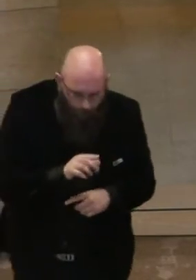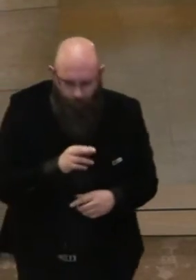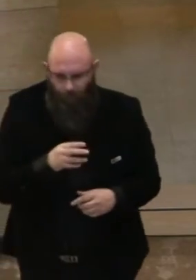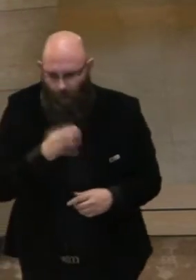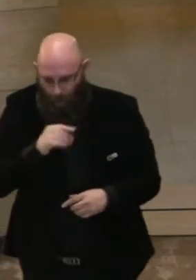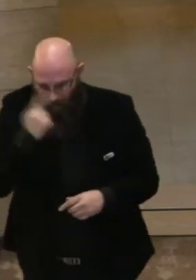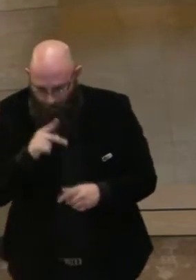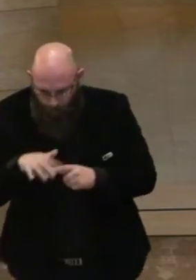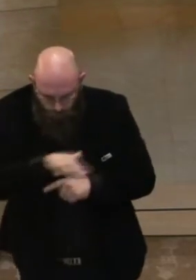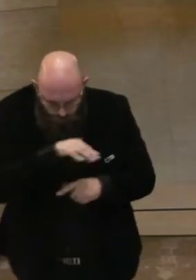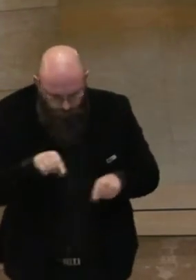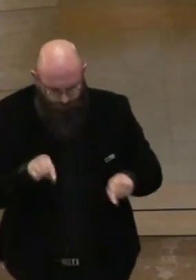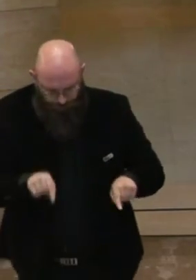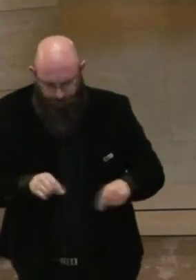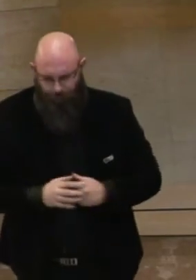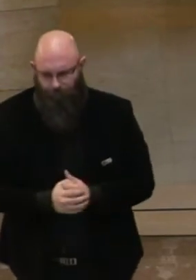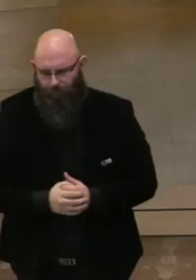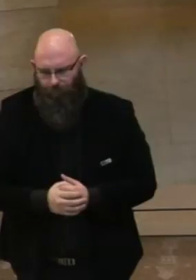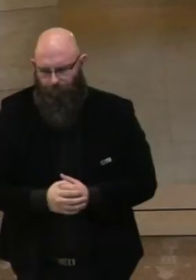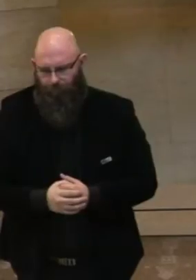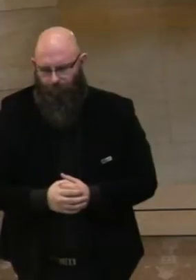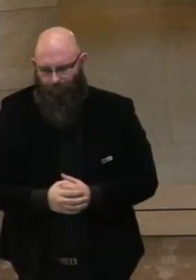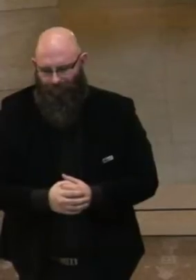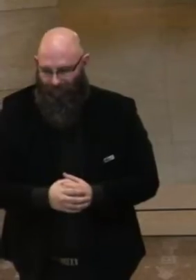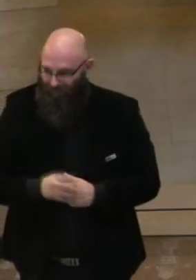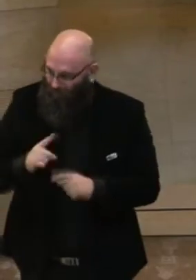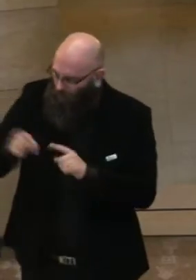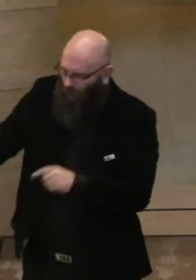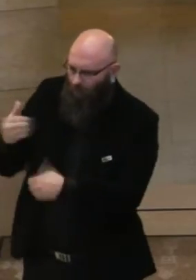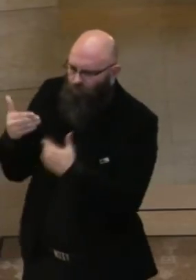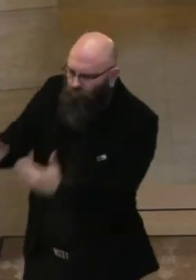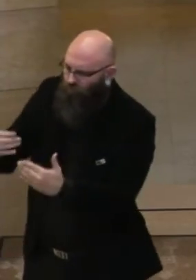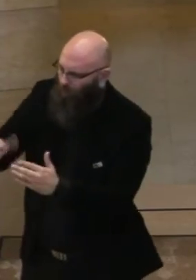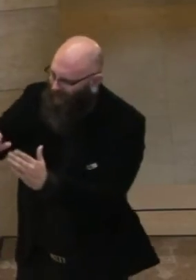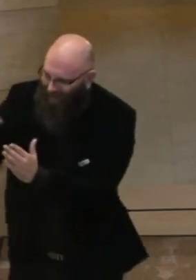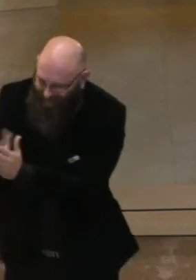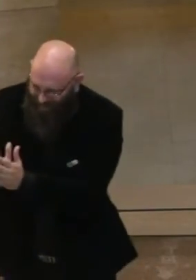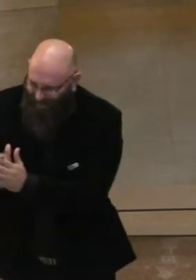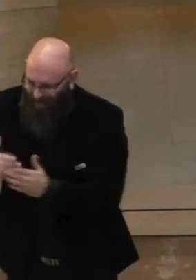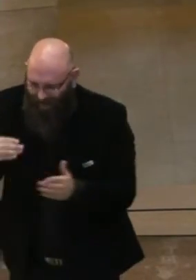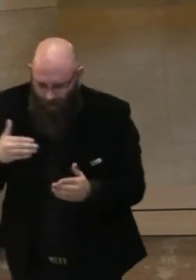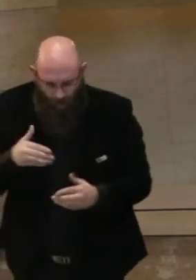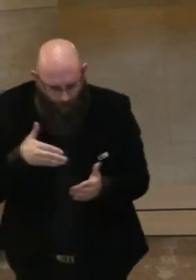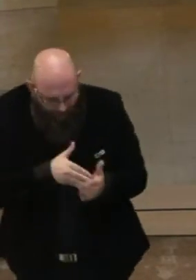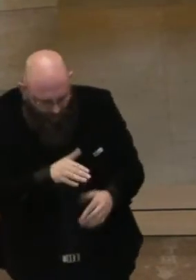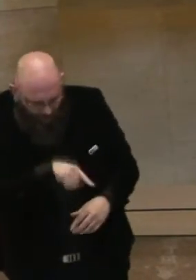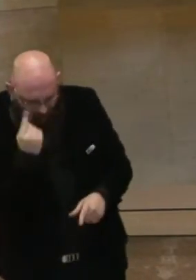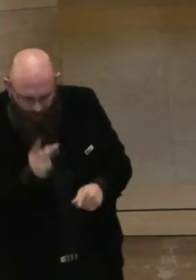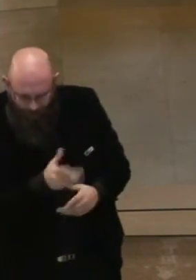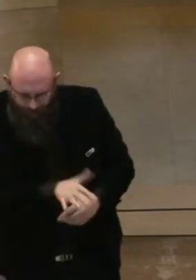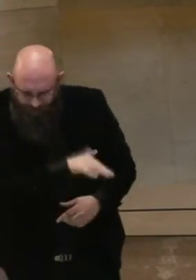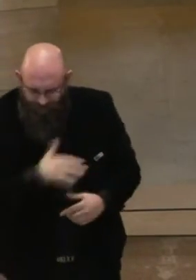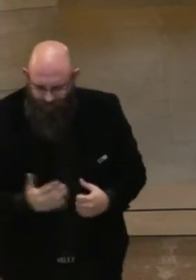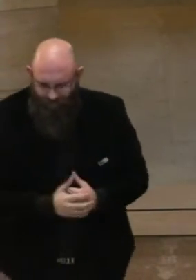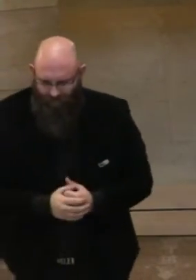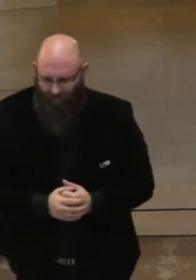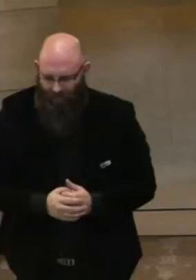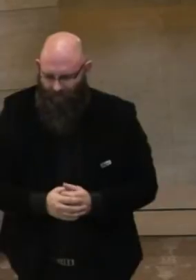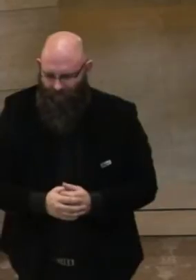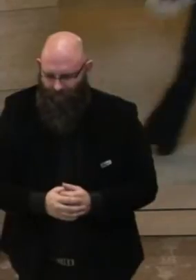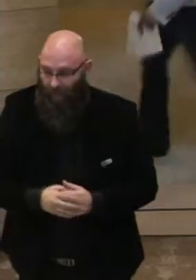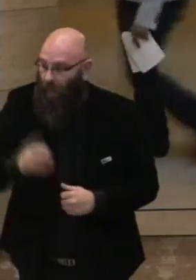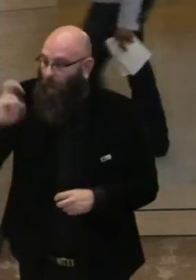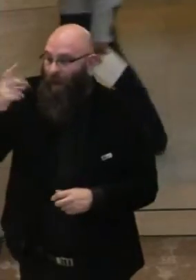We knew we couldn't make it illegal to be either against the war or black, but by getting the public to associate the hippies